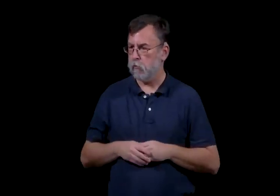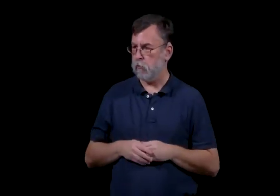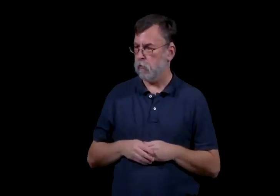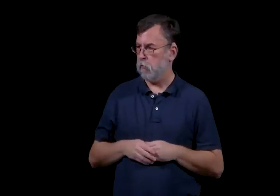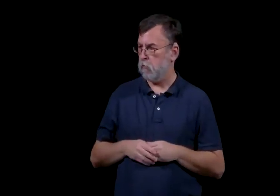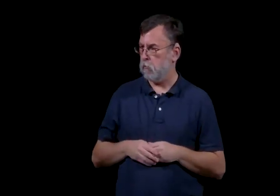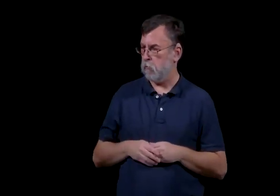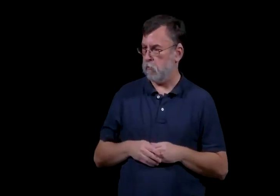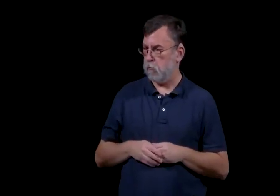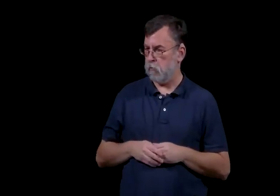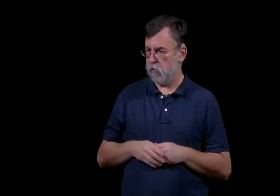means blessing.